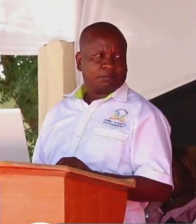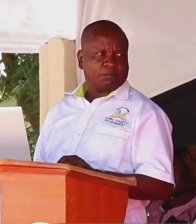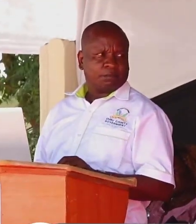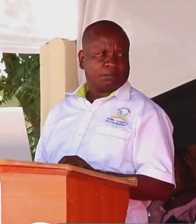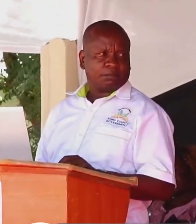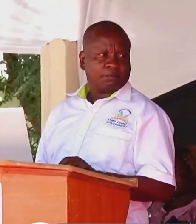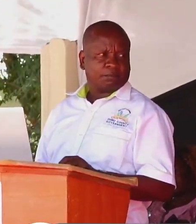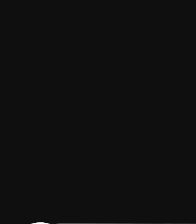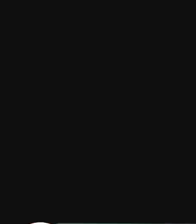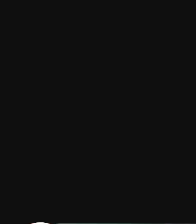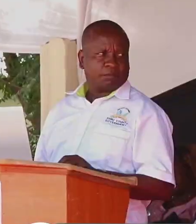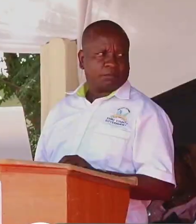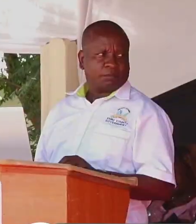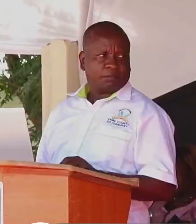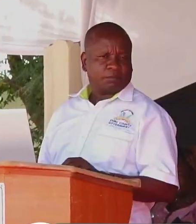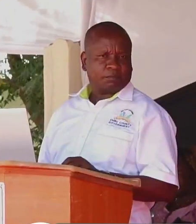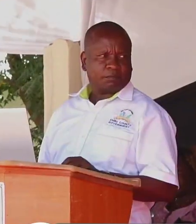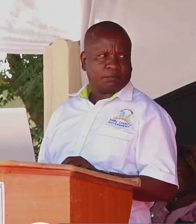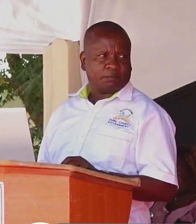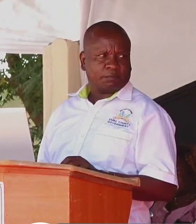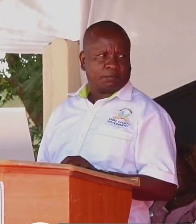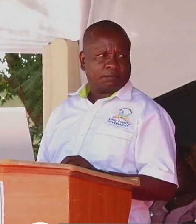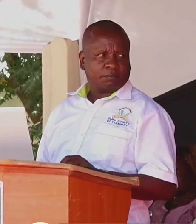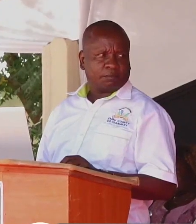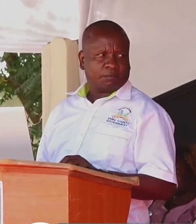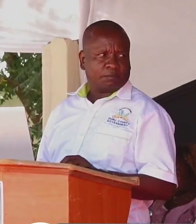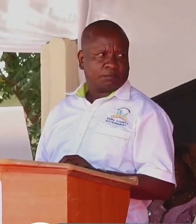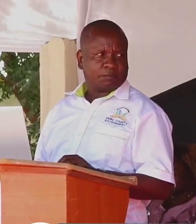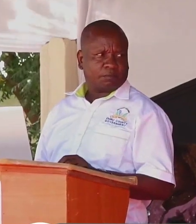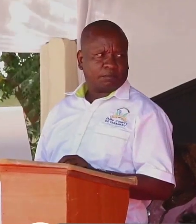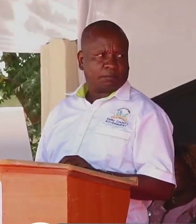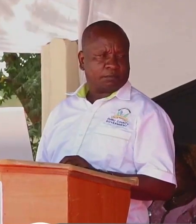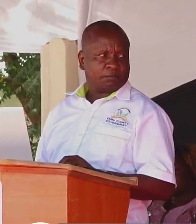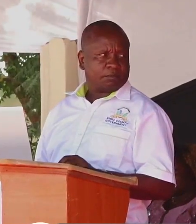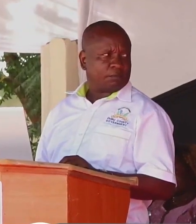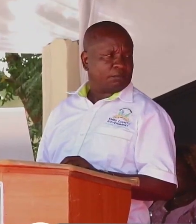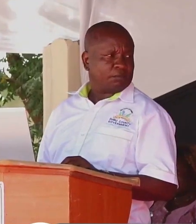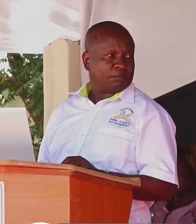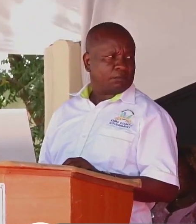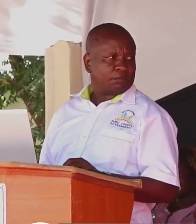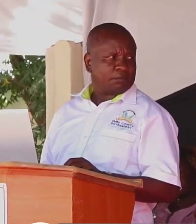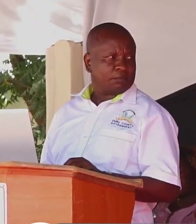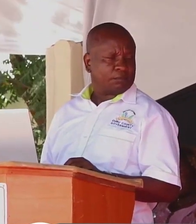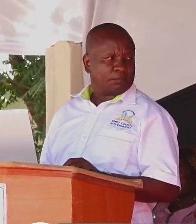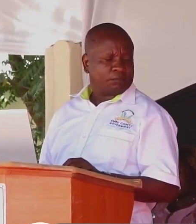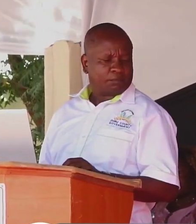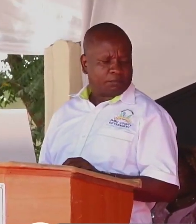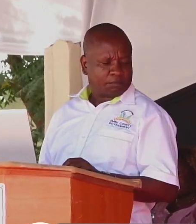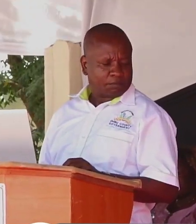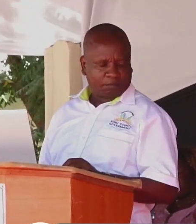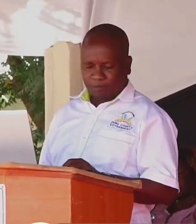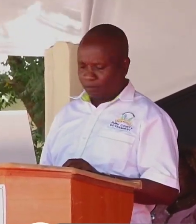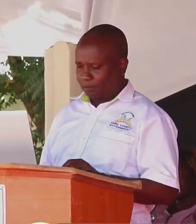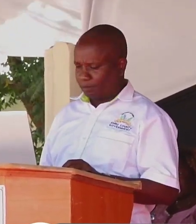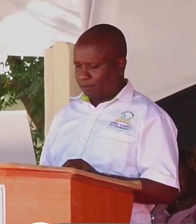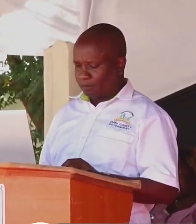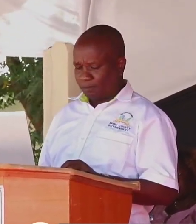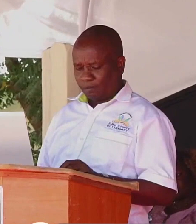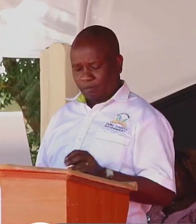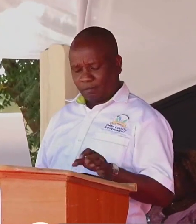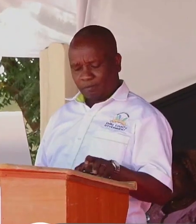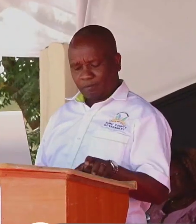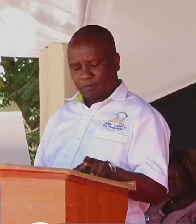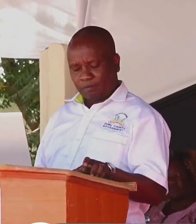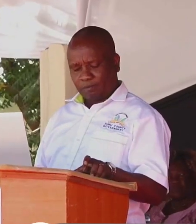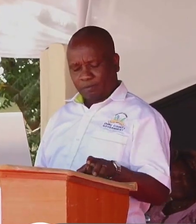the ECD. Ladies and gentlemen, I would wish to remind the chairman that Embu has always been the center